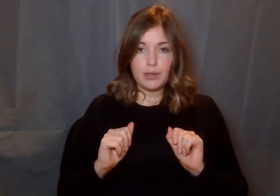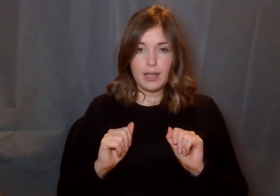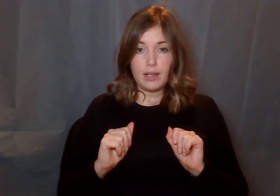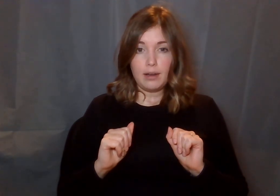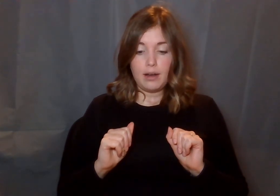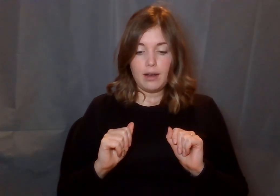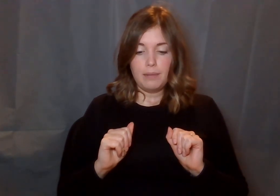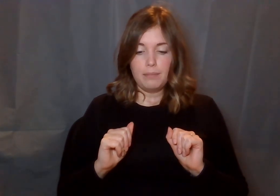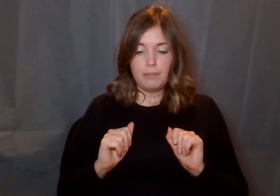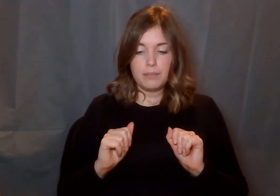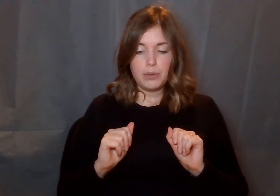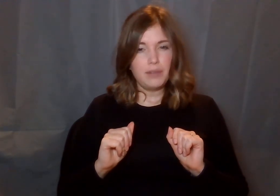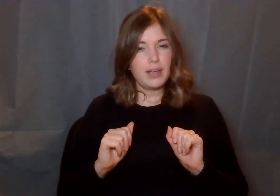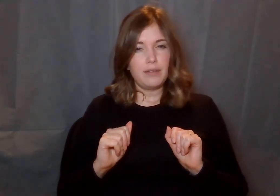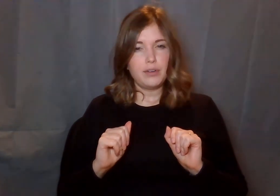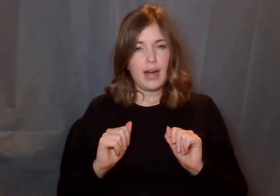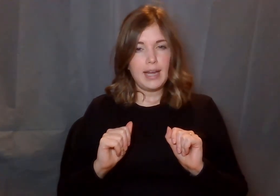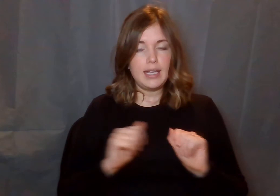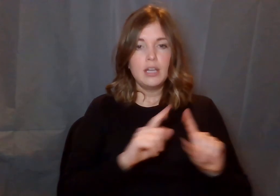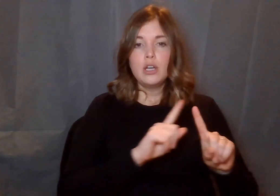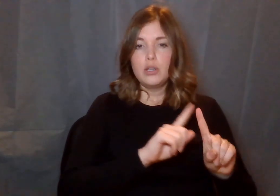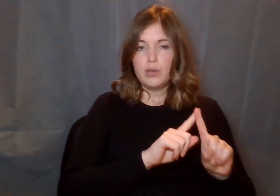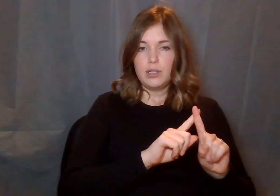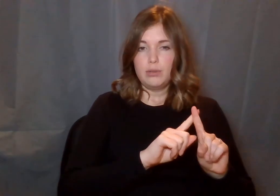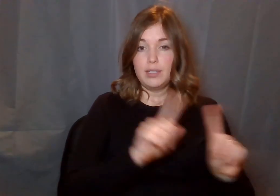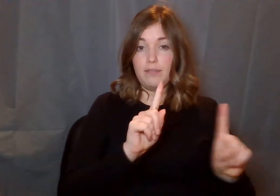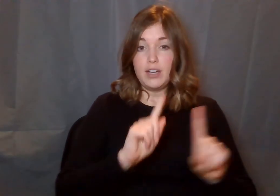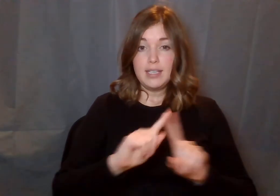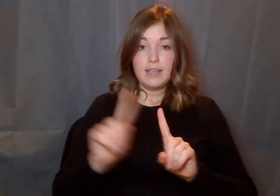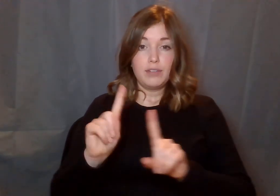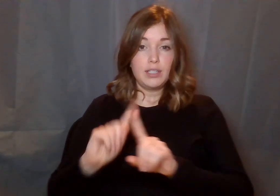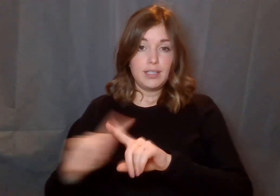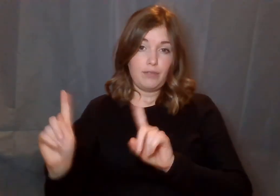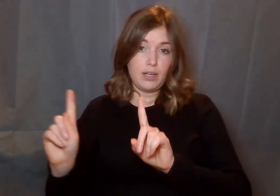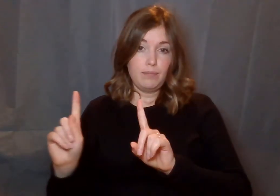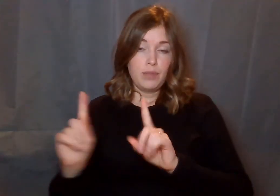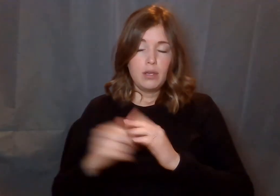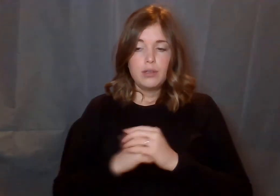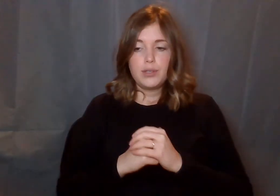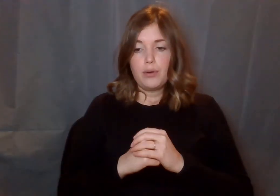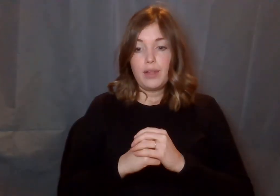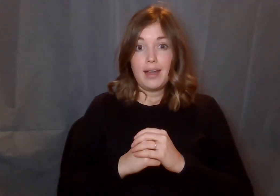like sort of like a variety, you can do different, different, different. So like